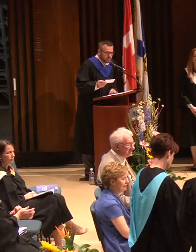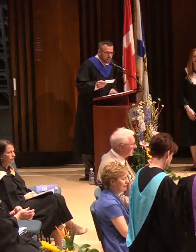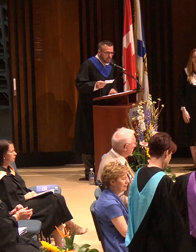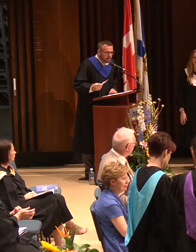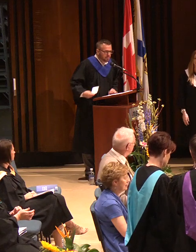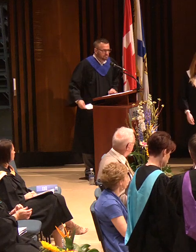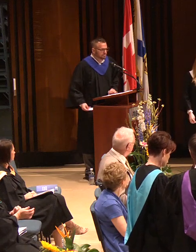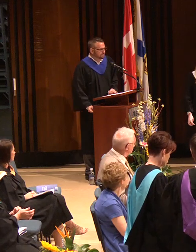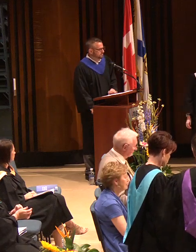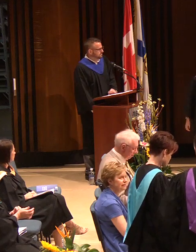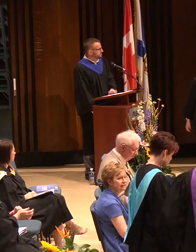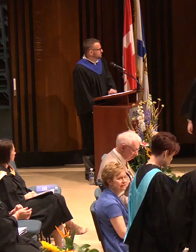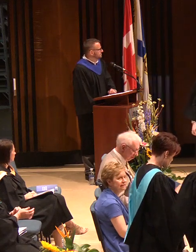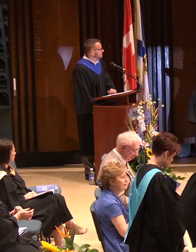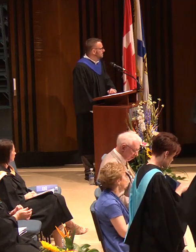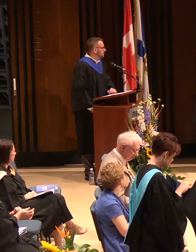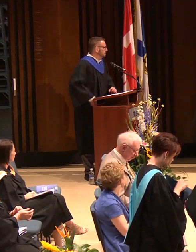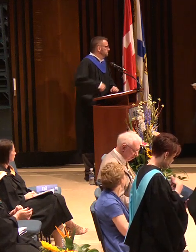Teresa McKeegan.